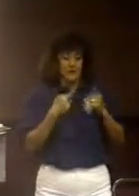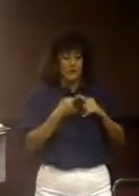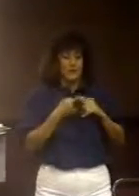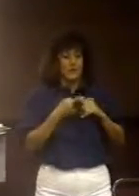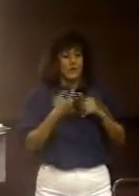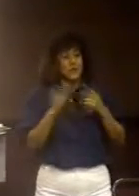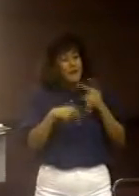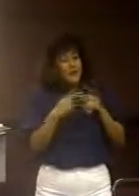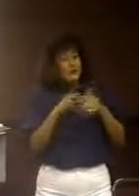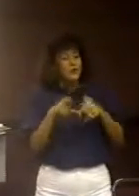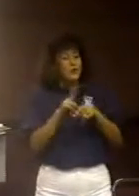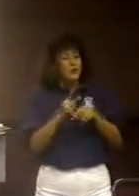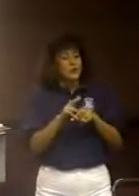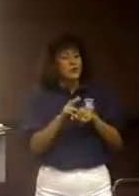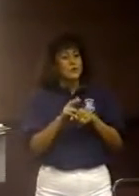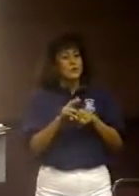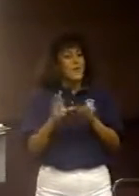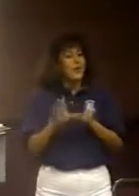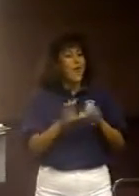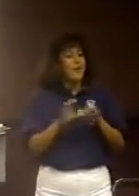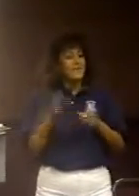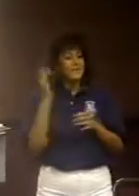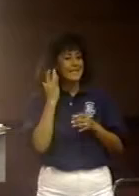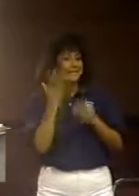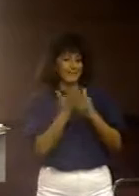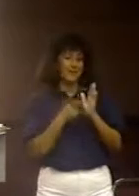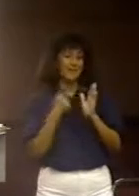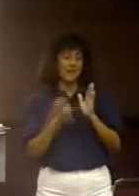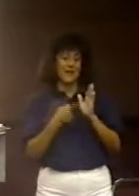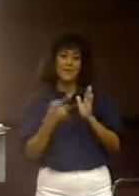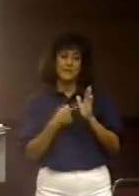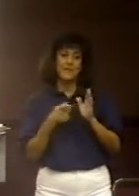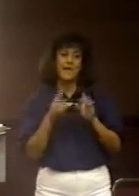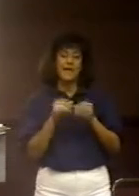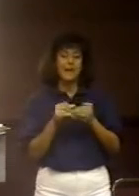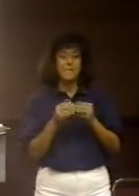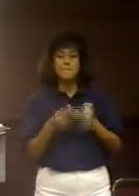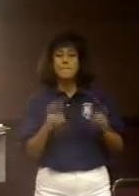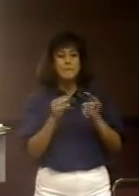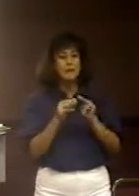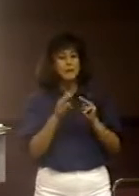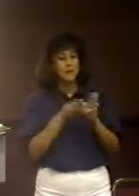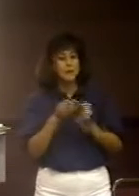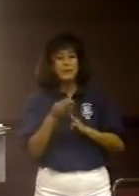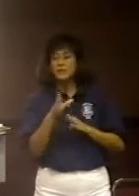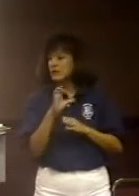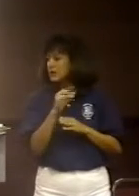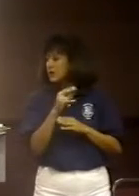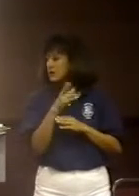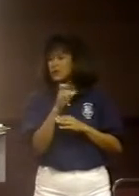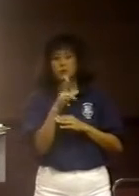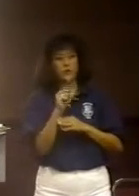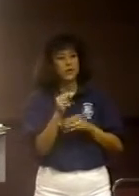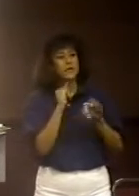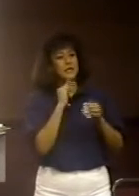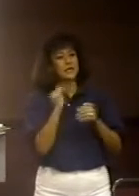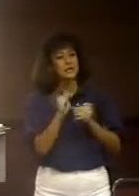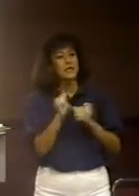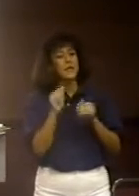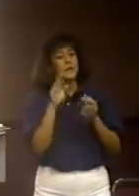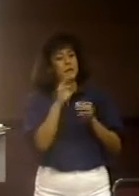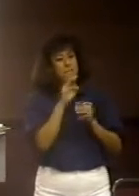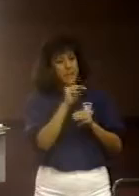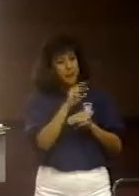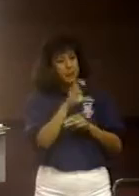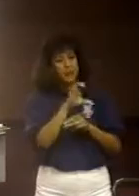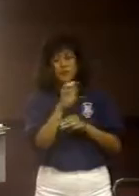use common sense sometimes. A major concern is the inability of manually coded English systems